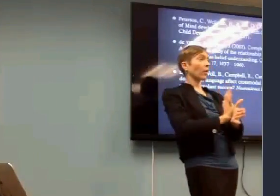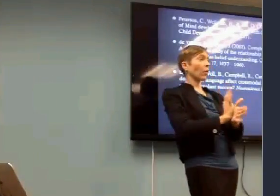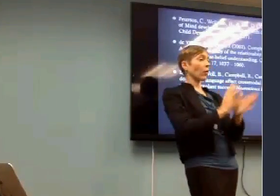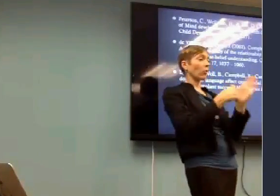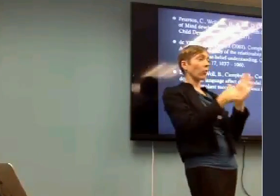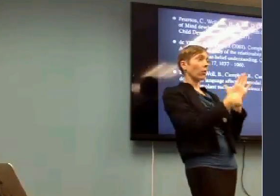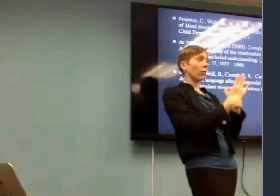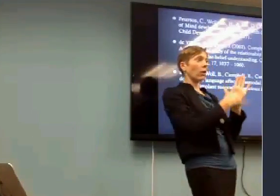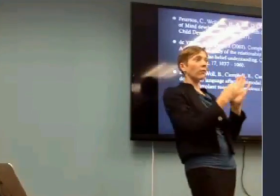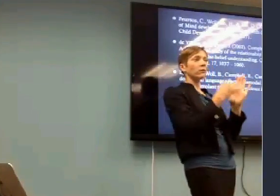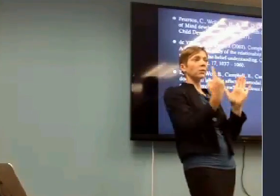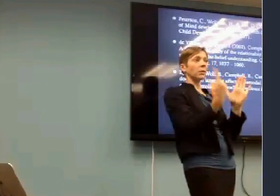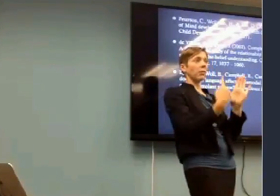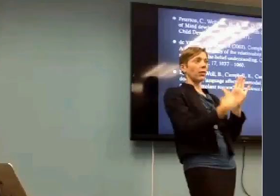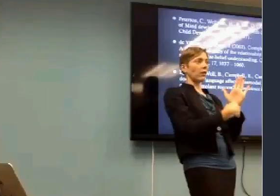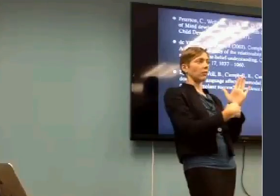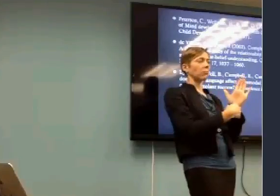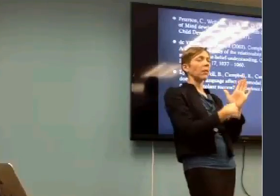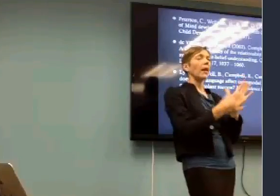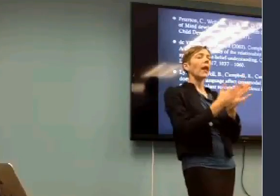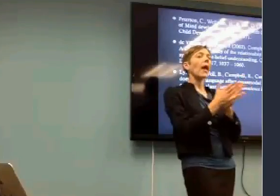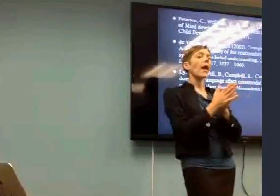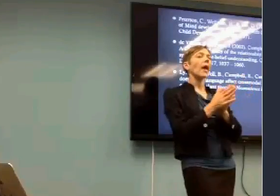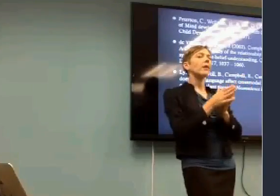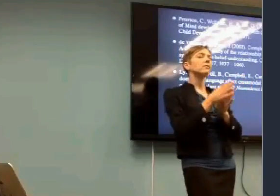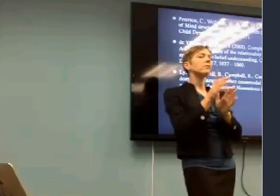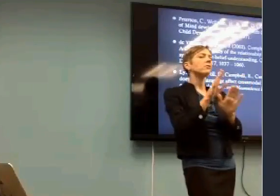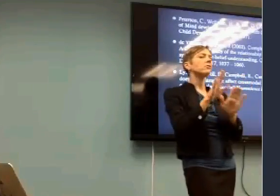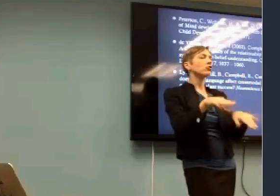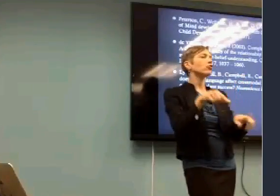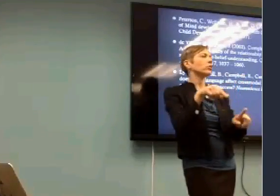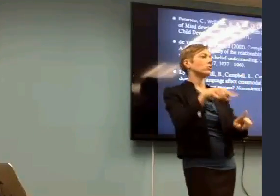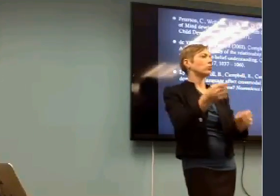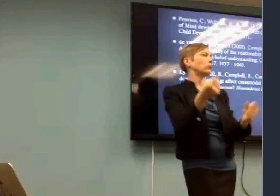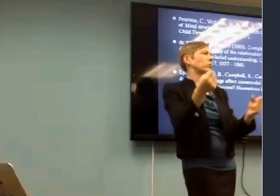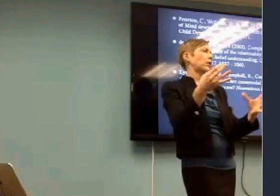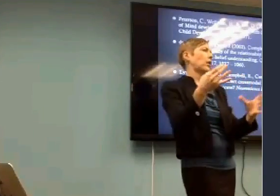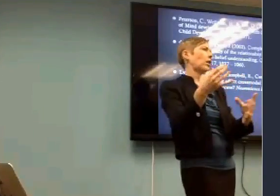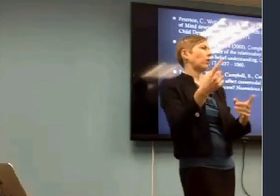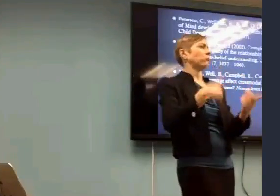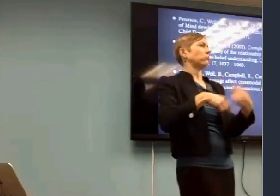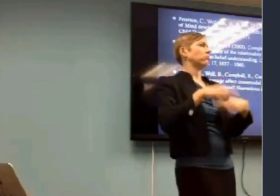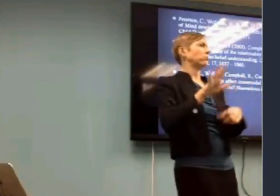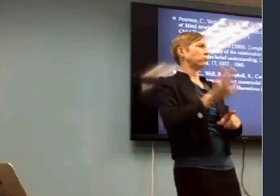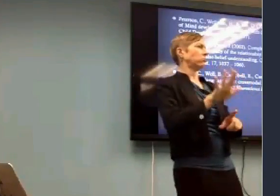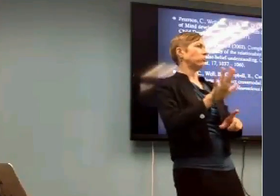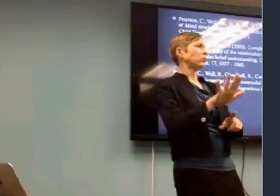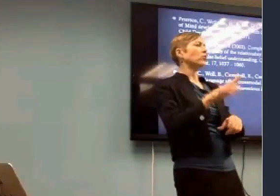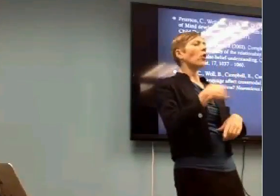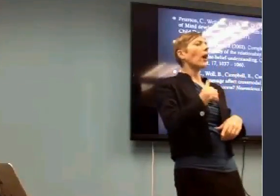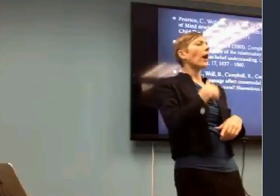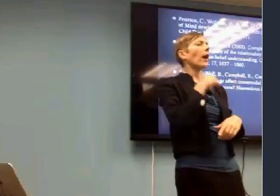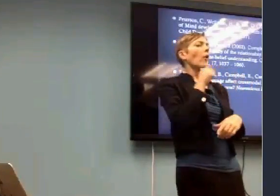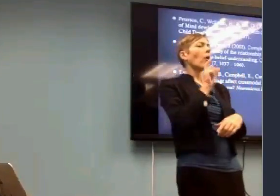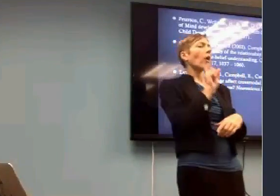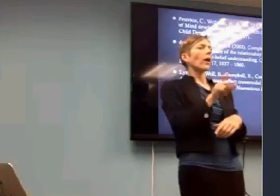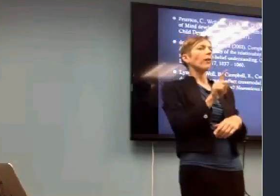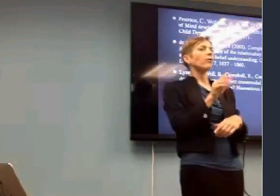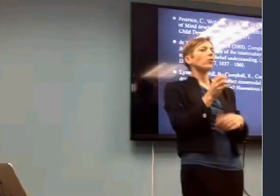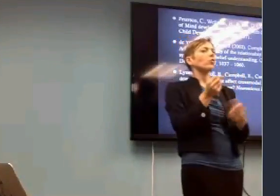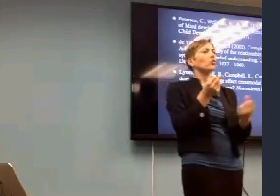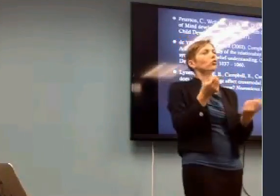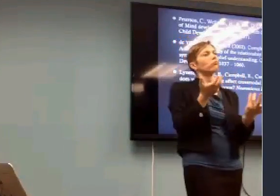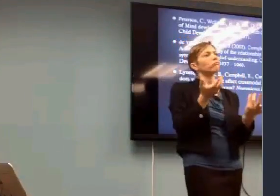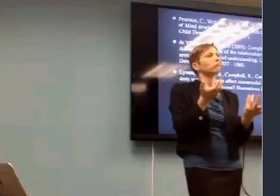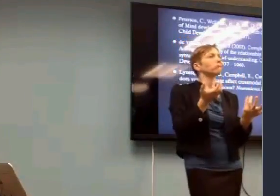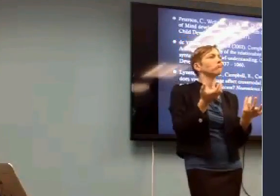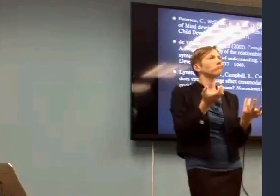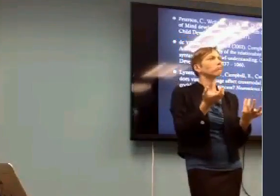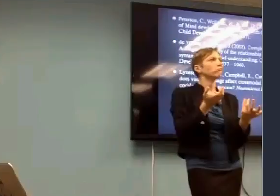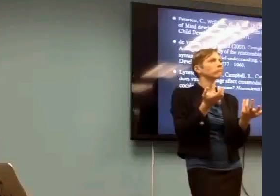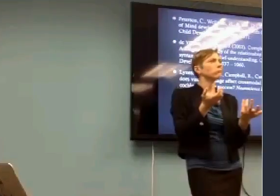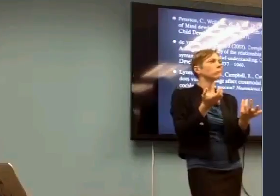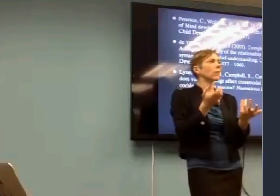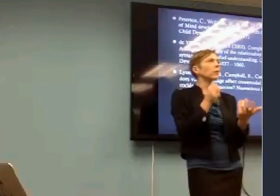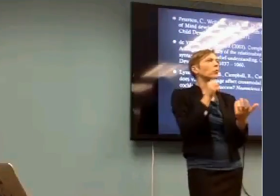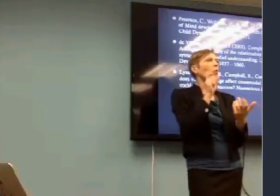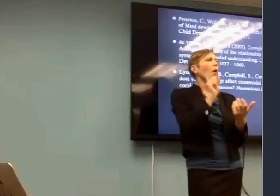I can show a video of something, a stimulus, and then the child will then need to sign what is represented in the stimulus. So I